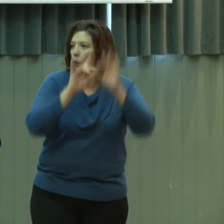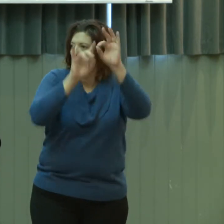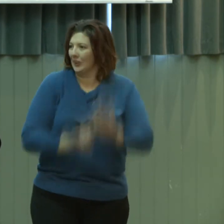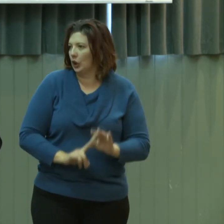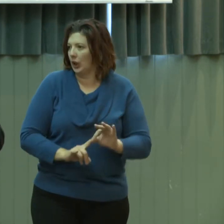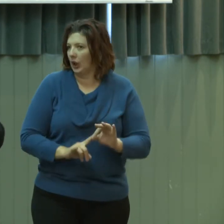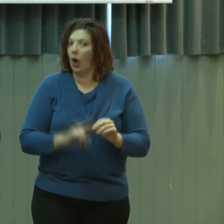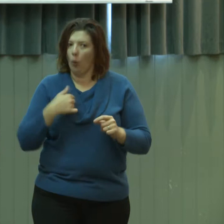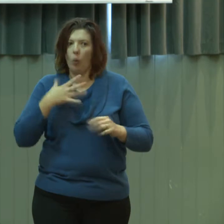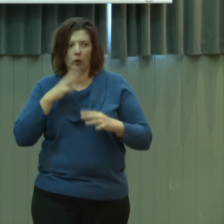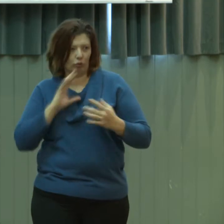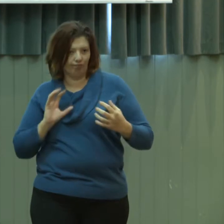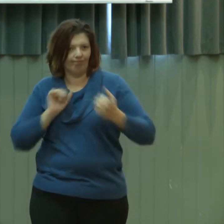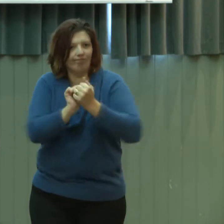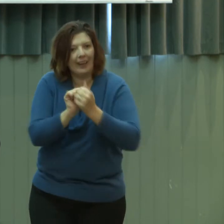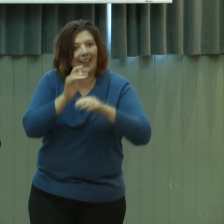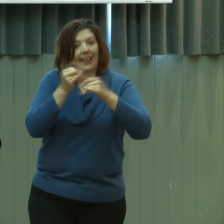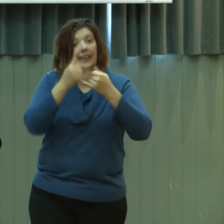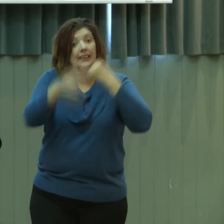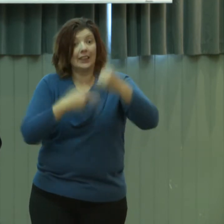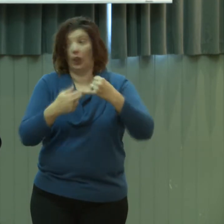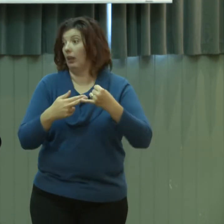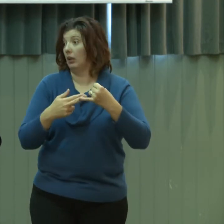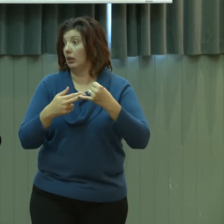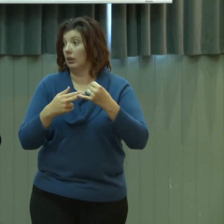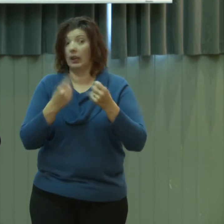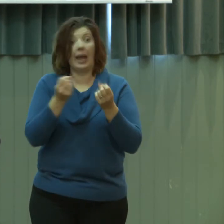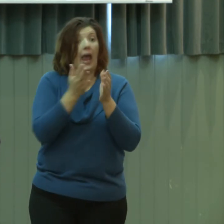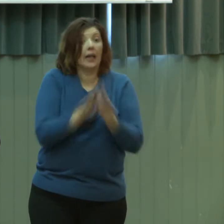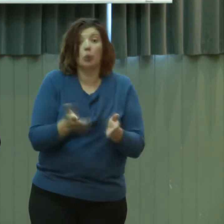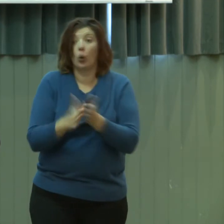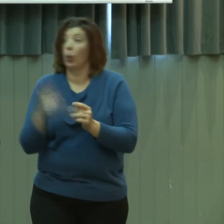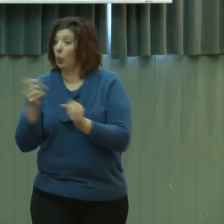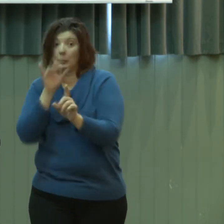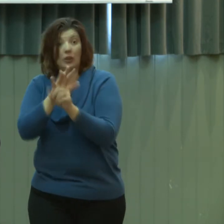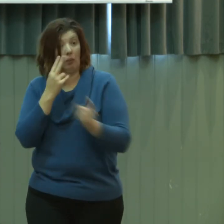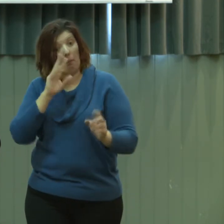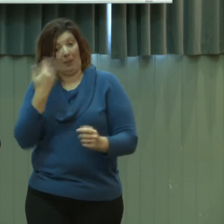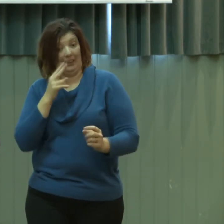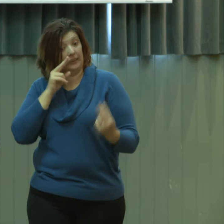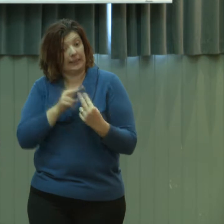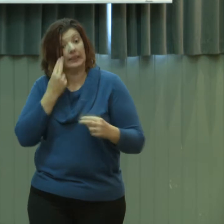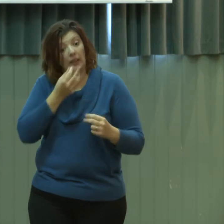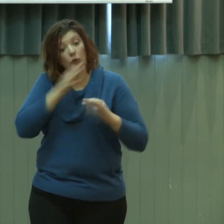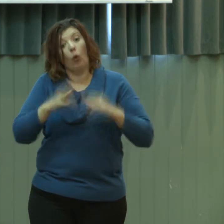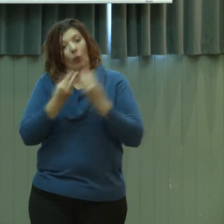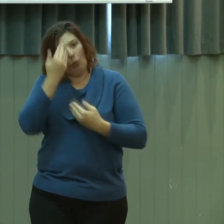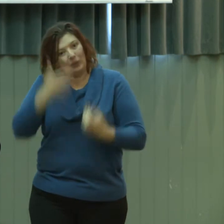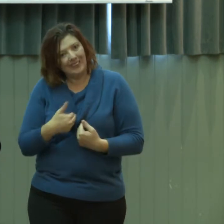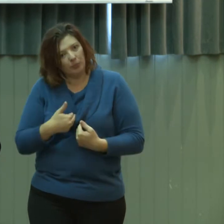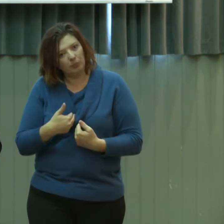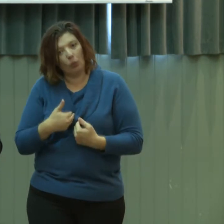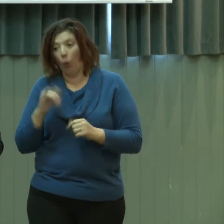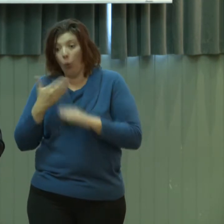people, experts with a small e, if you like, so people who've seen deaf kids with autism on a regular basis or worked in a